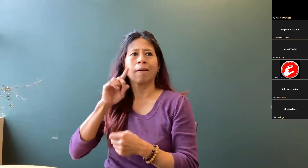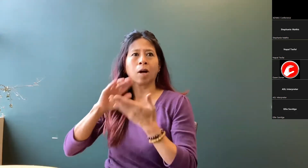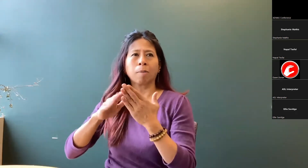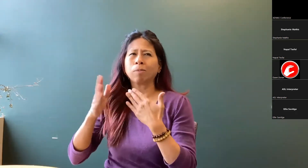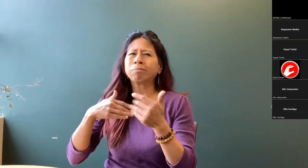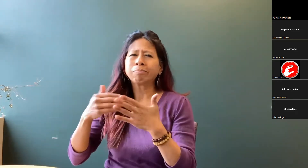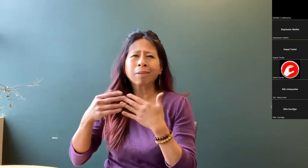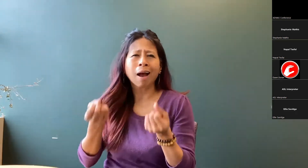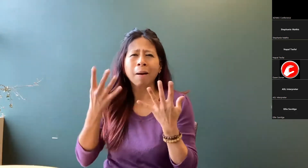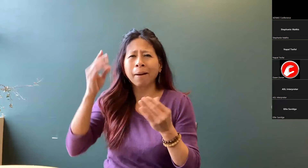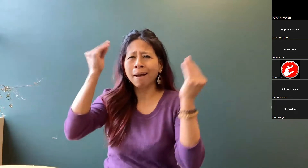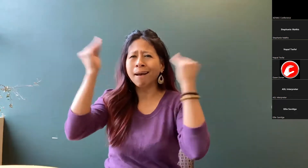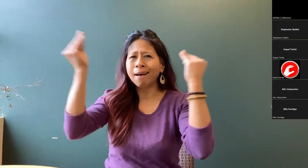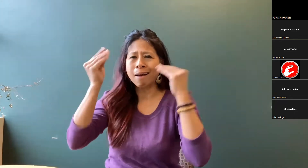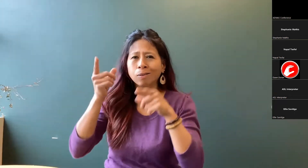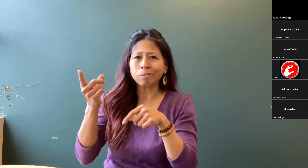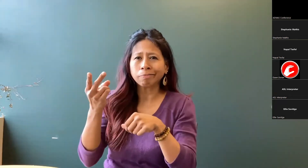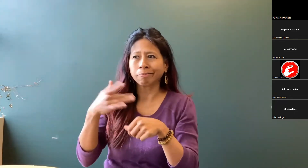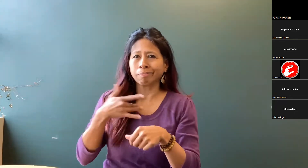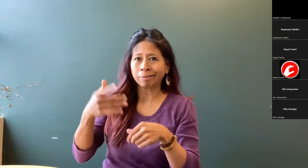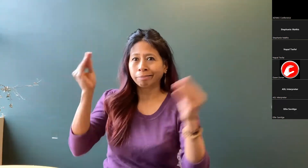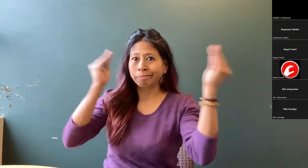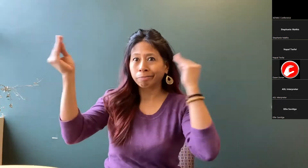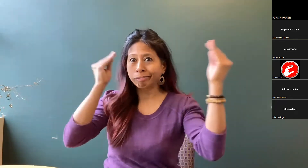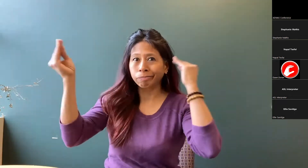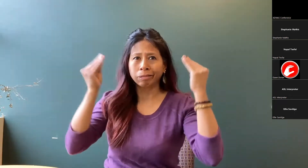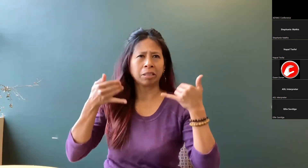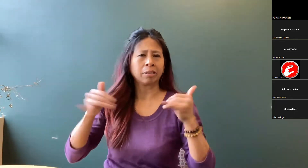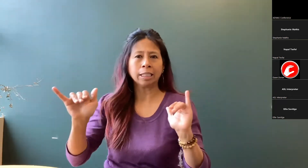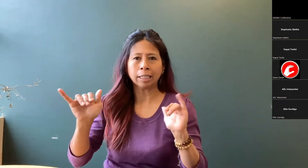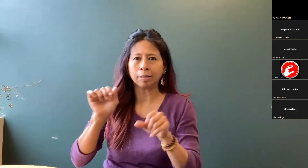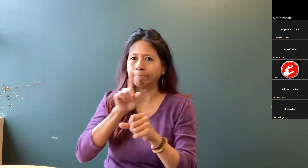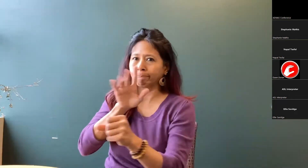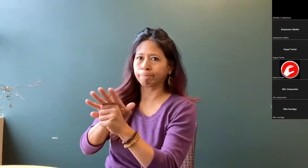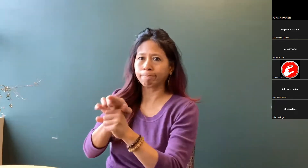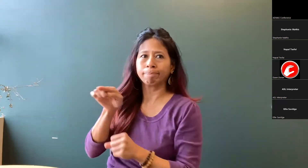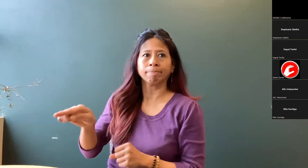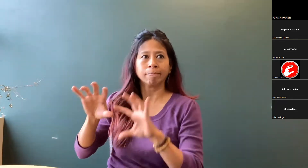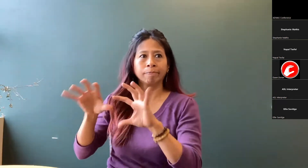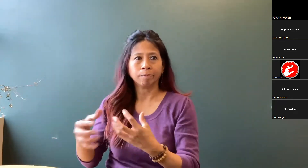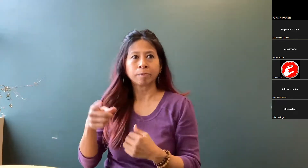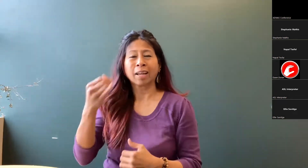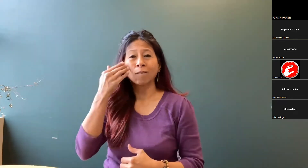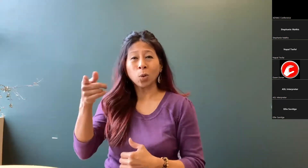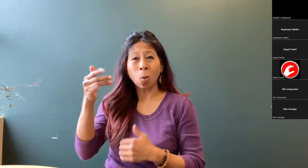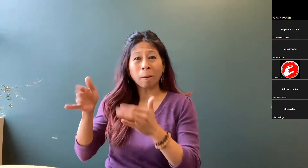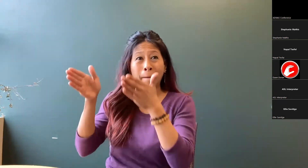ability to focus on important details. This person is committed to the empowerment of marginalized members of the